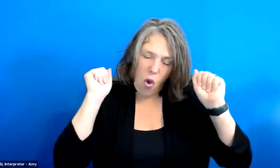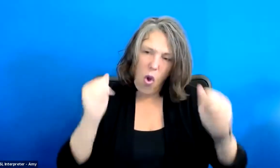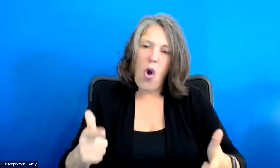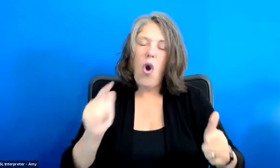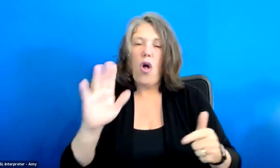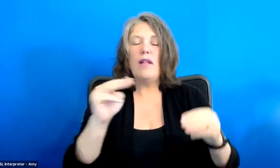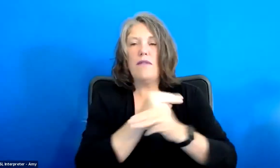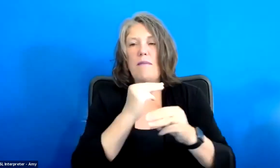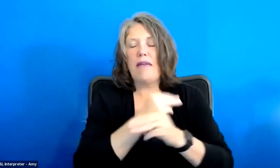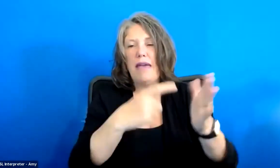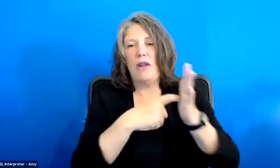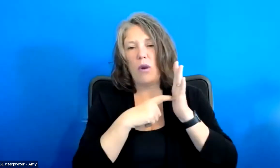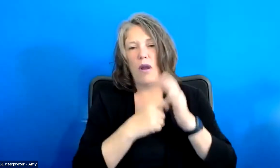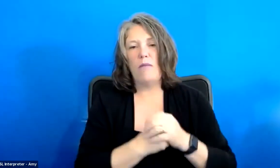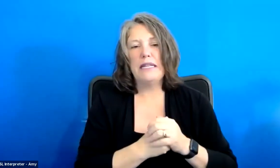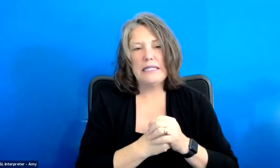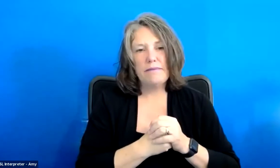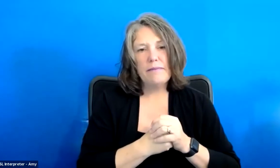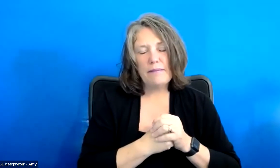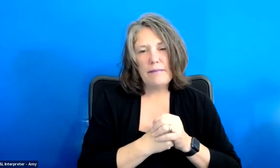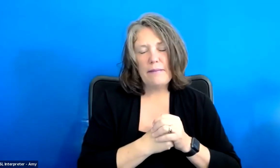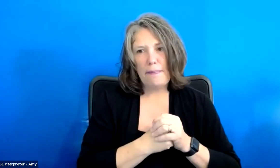mathematic requirements.